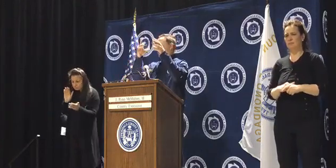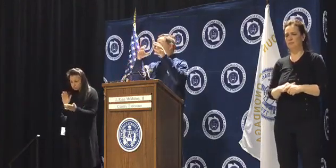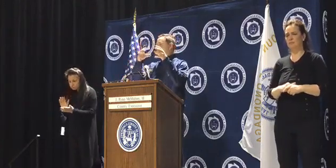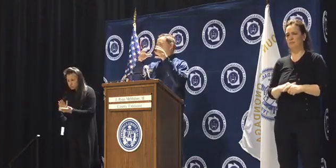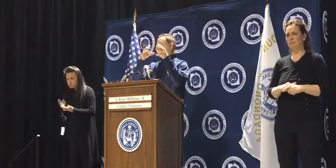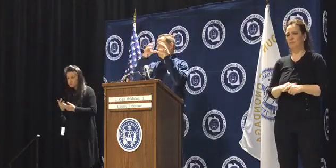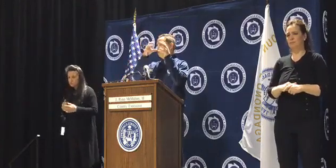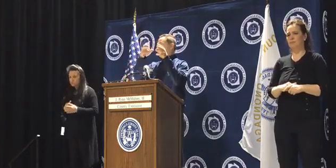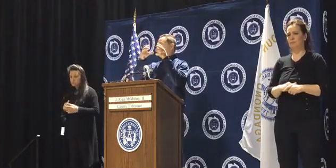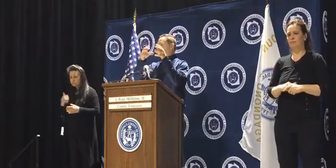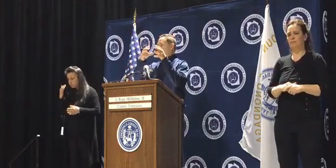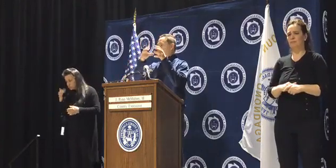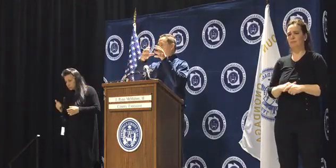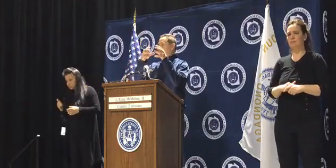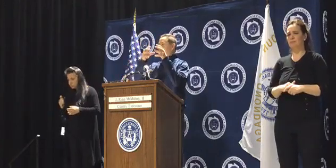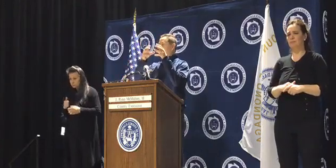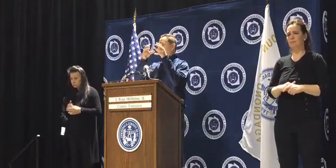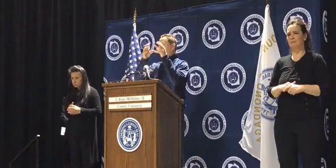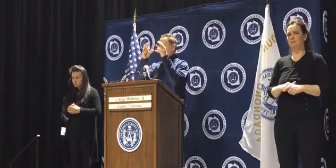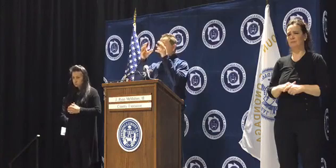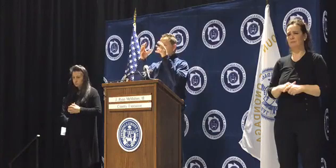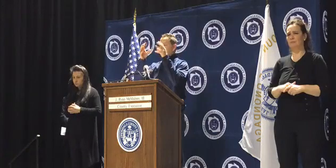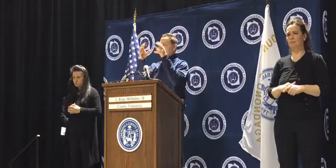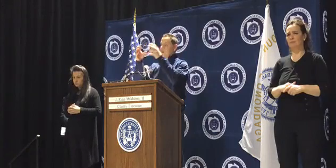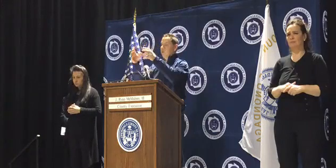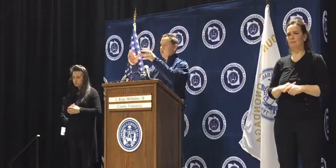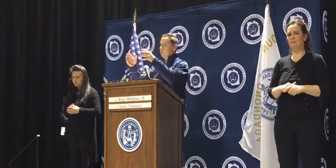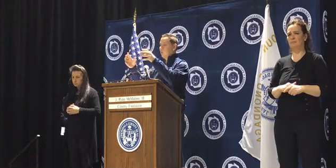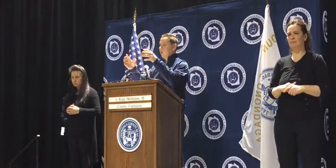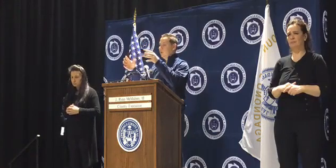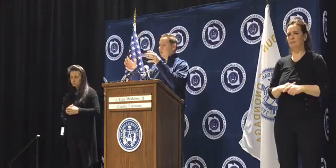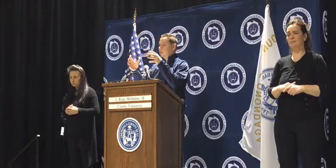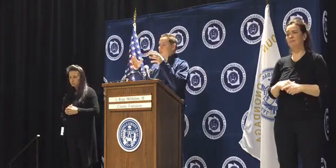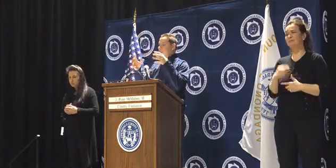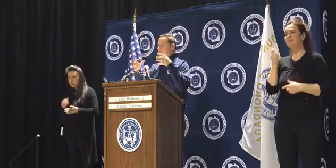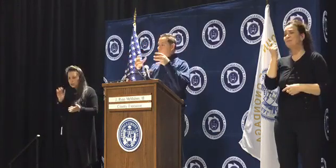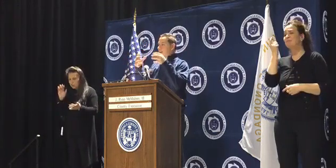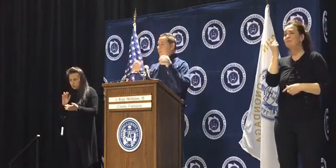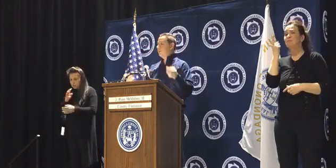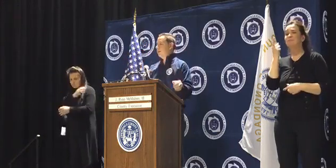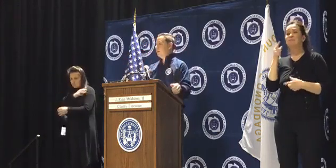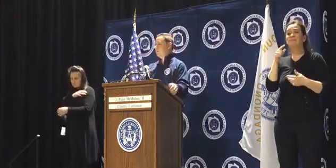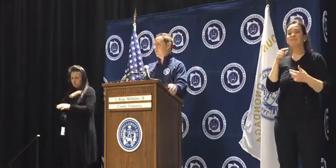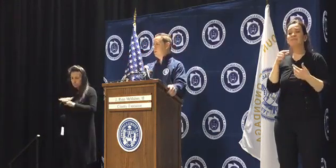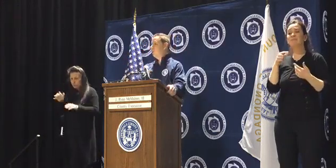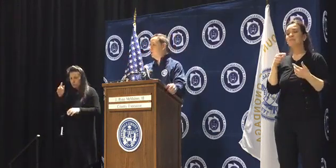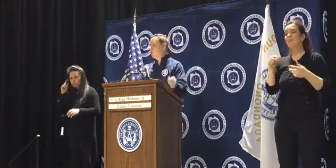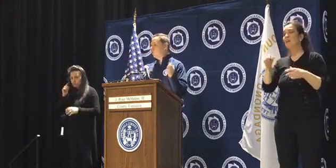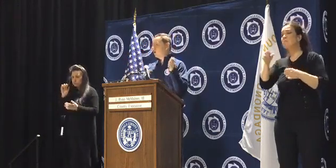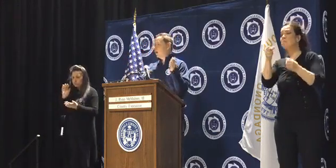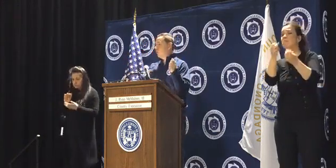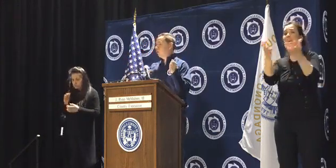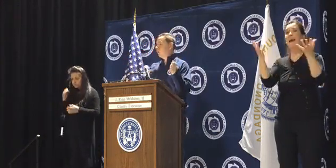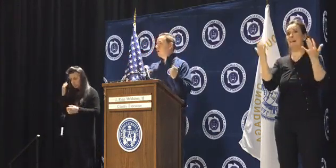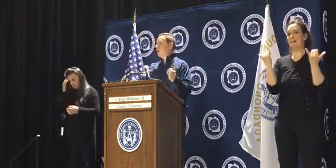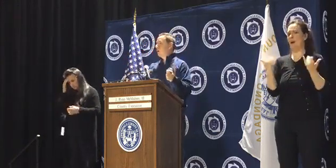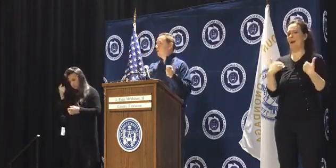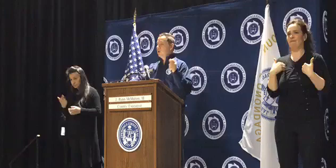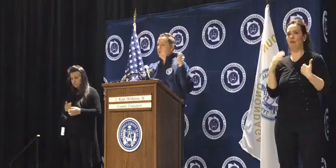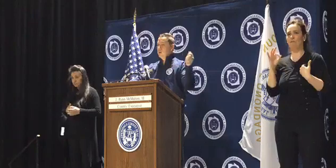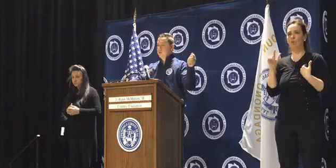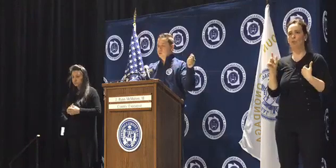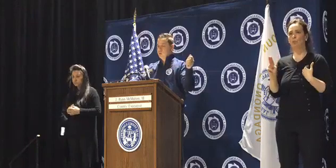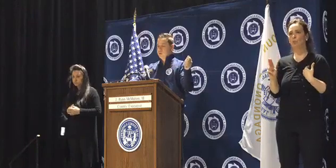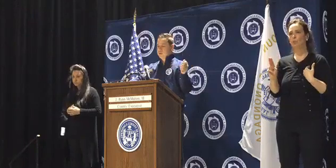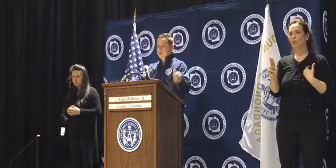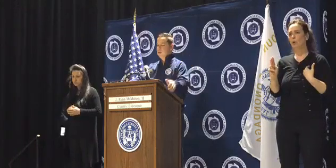of whether it was influenza or whether it was any other respiratory illness, that we got them tested. And now we know who's got COVID, and we